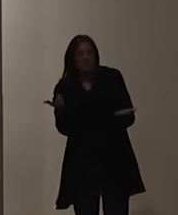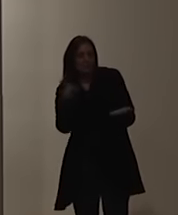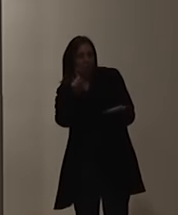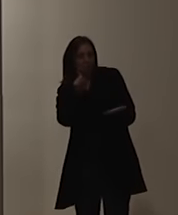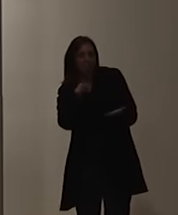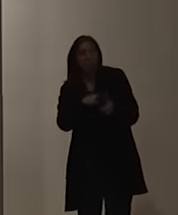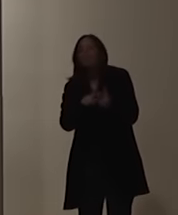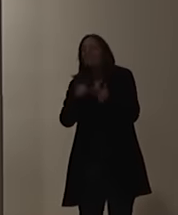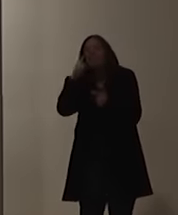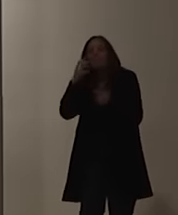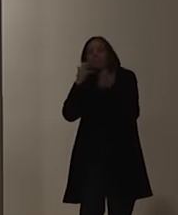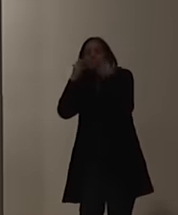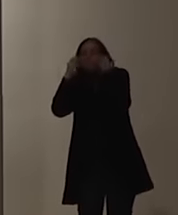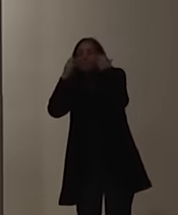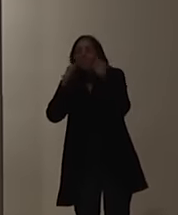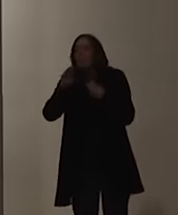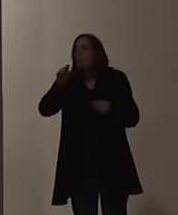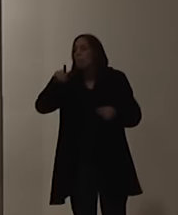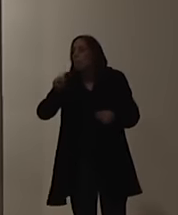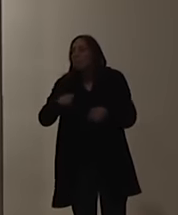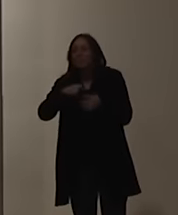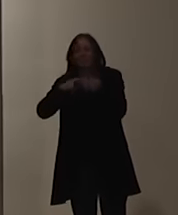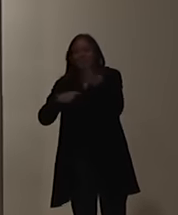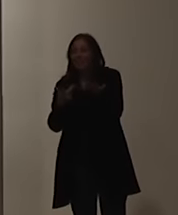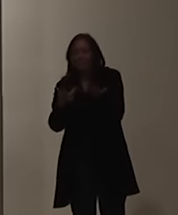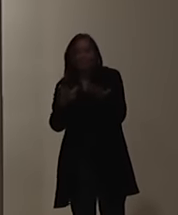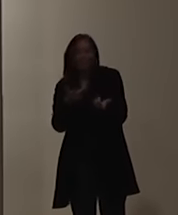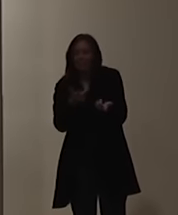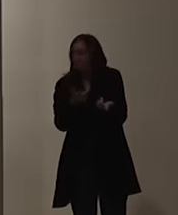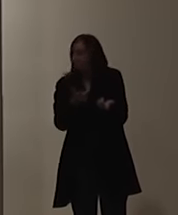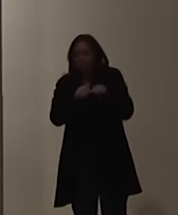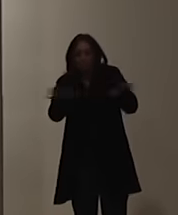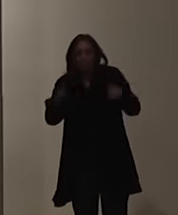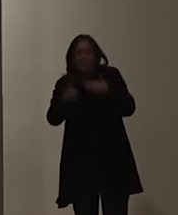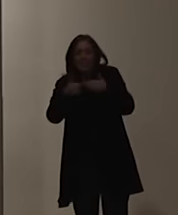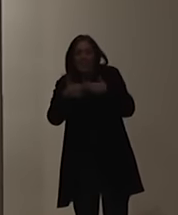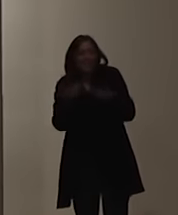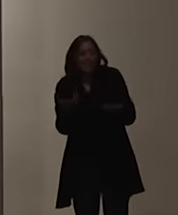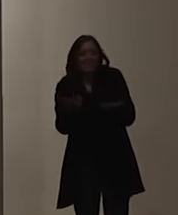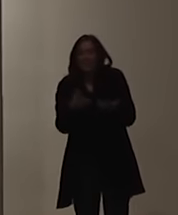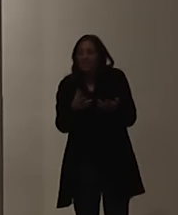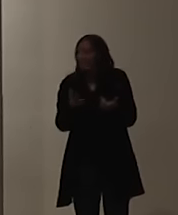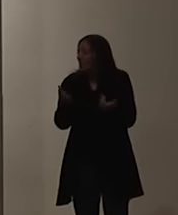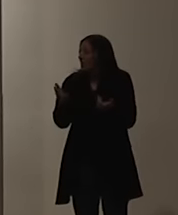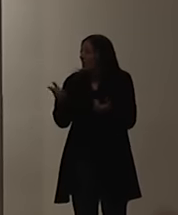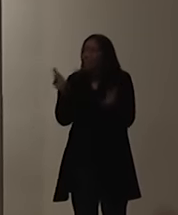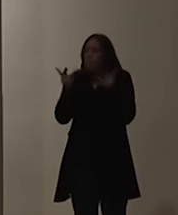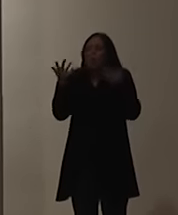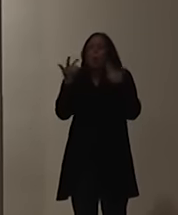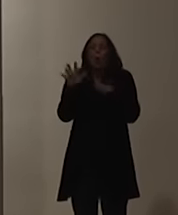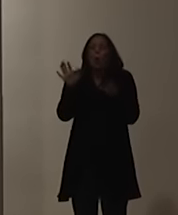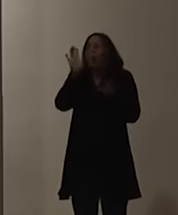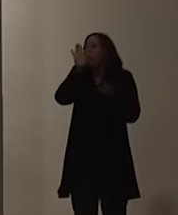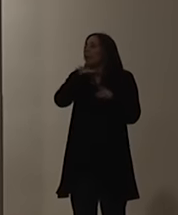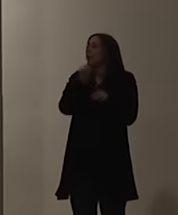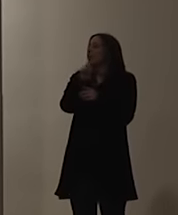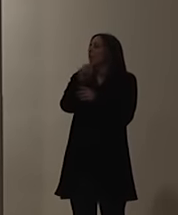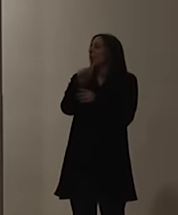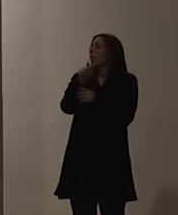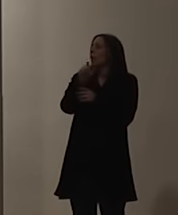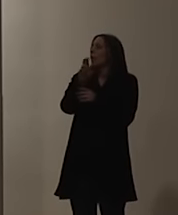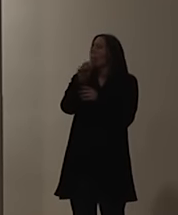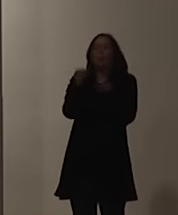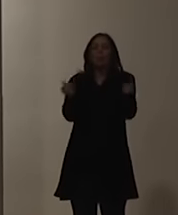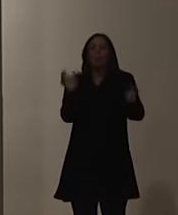have all this work to do now. So those of you who support Partners in Health, keep doing. Now,